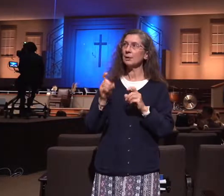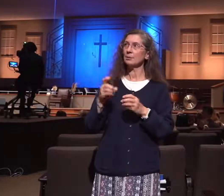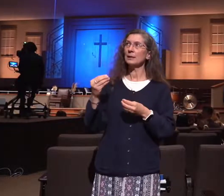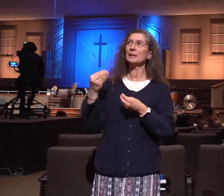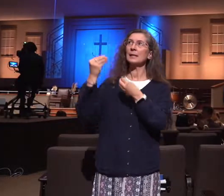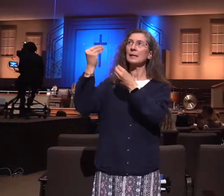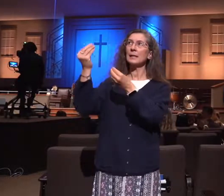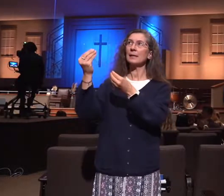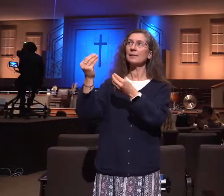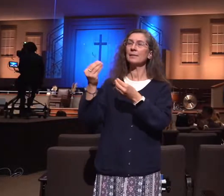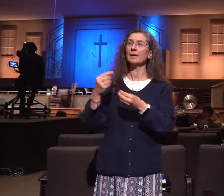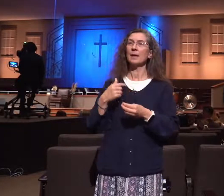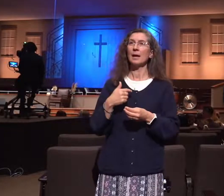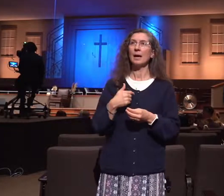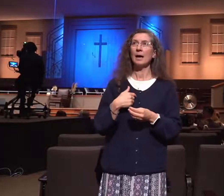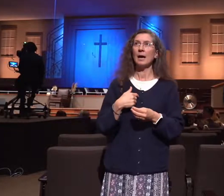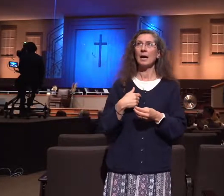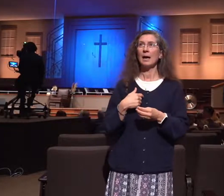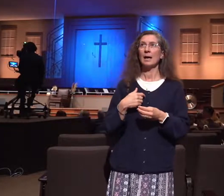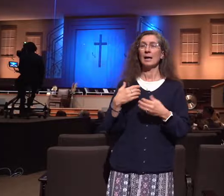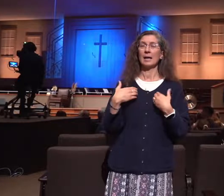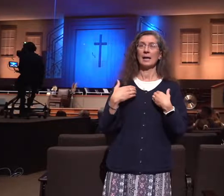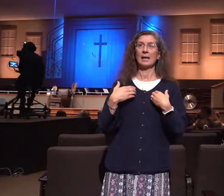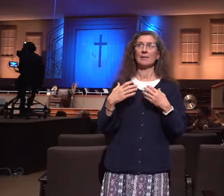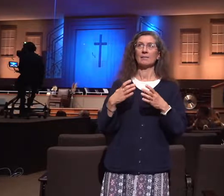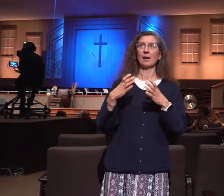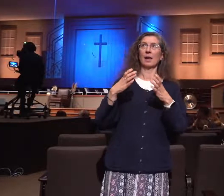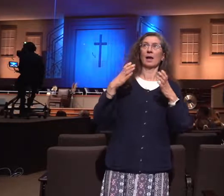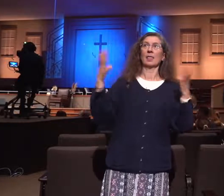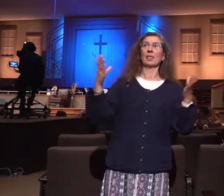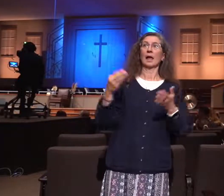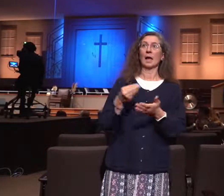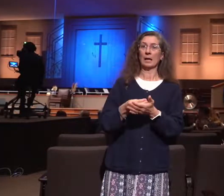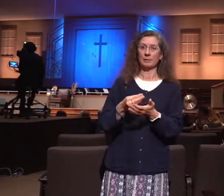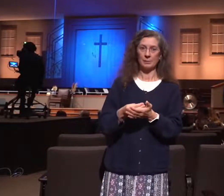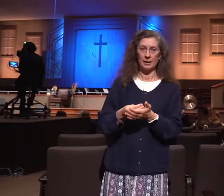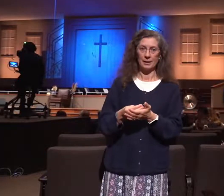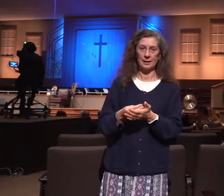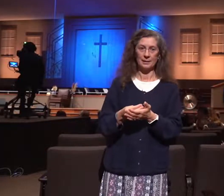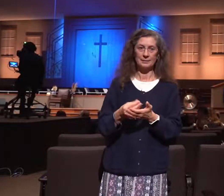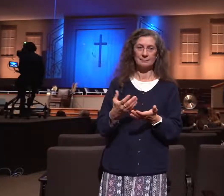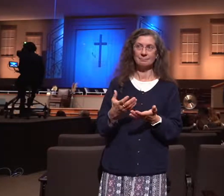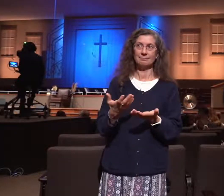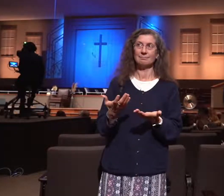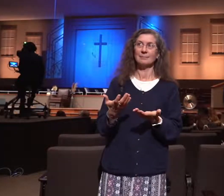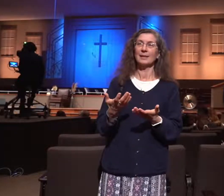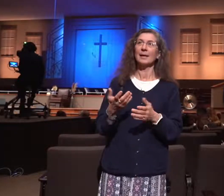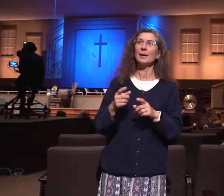well, I make too much money to tithe. All right, pray that God will cut your salary. Amen?